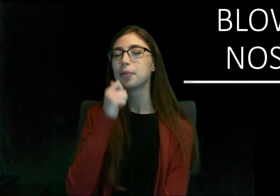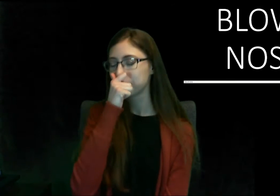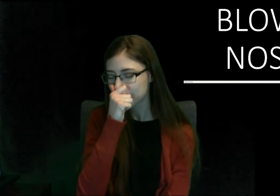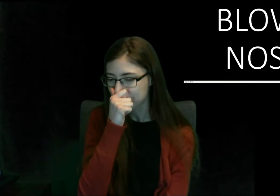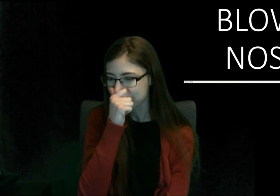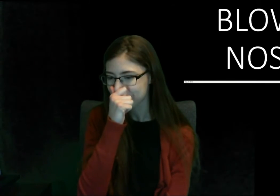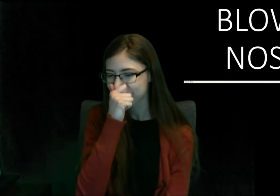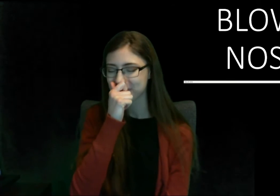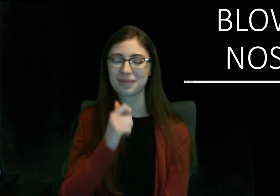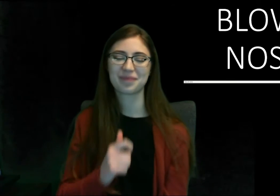Blow nose.